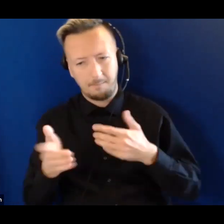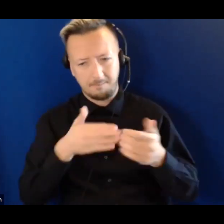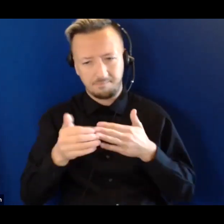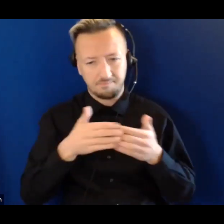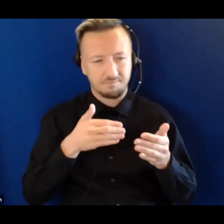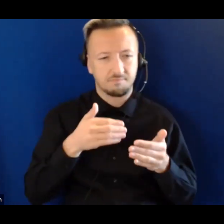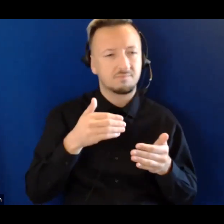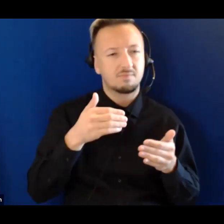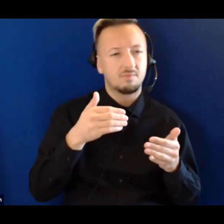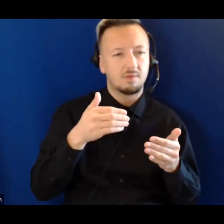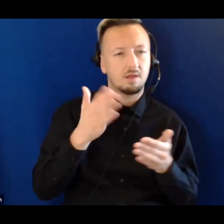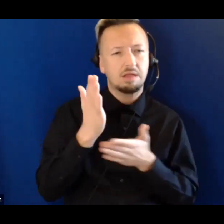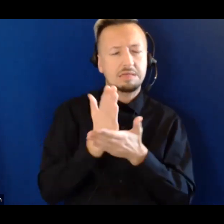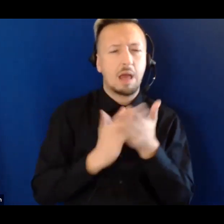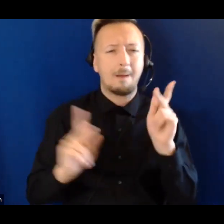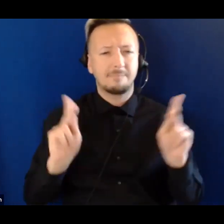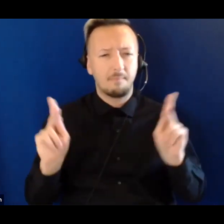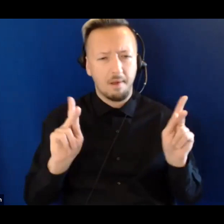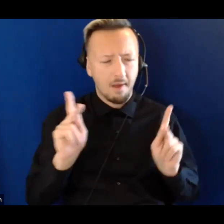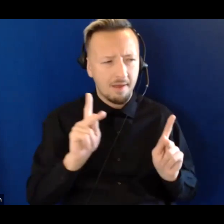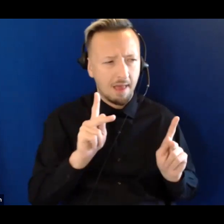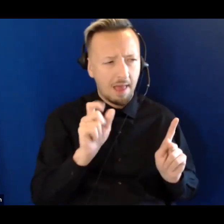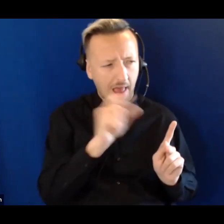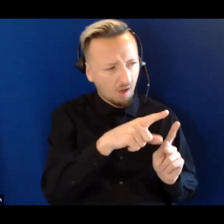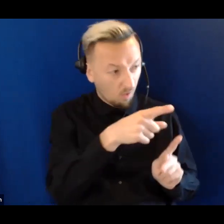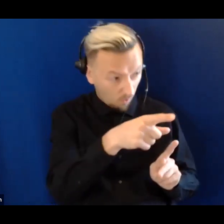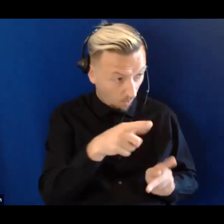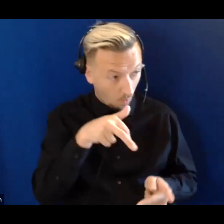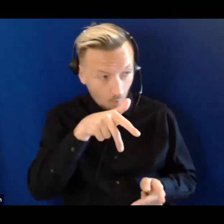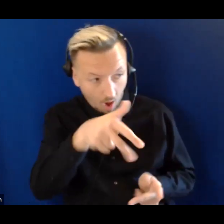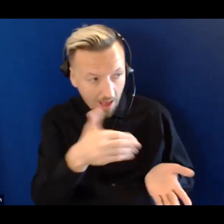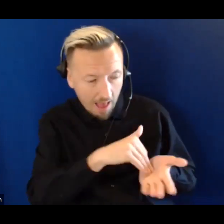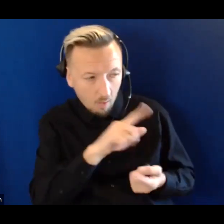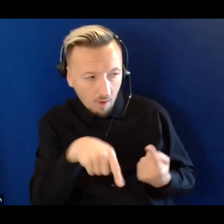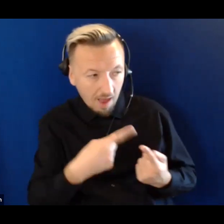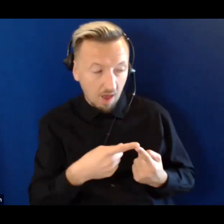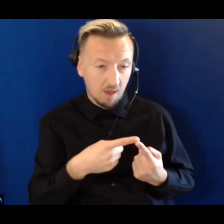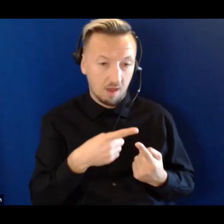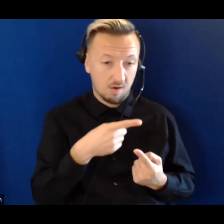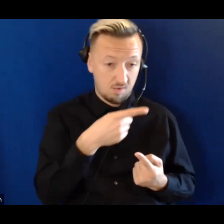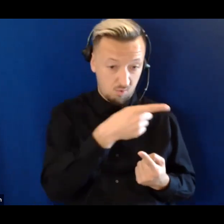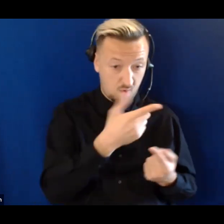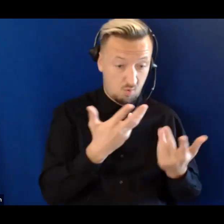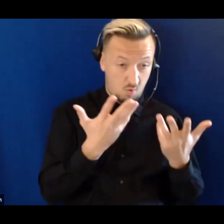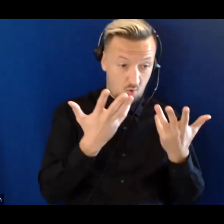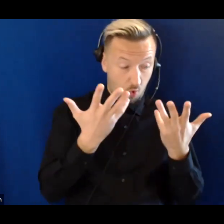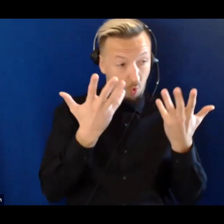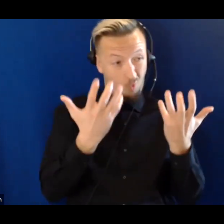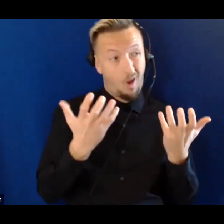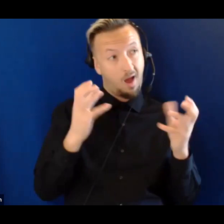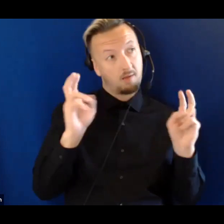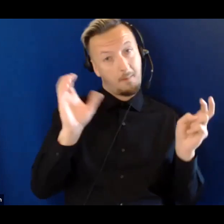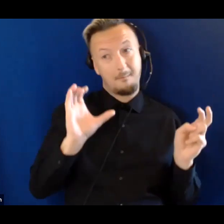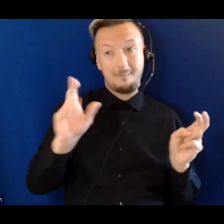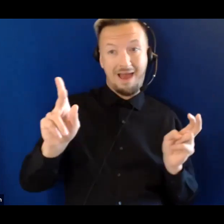I even, some people ask when are you gonna walk again? Or, would you ever want to become able-bodied again? And